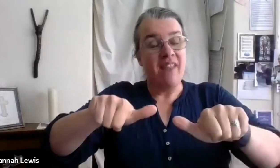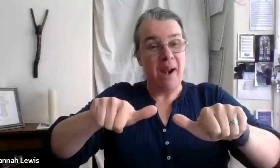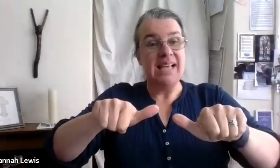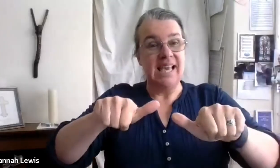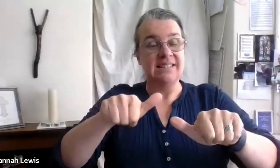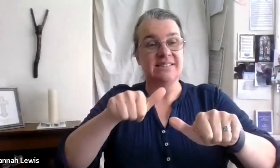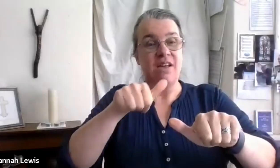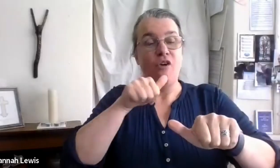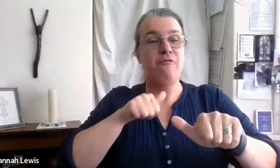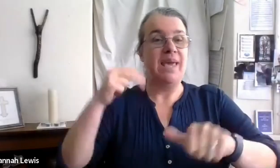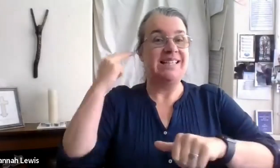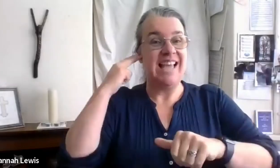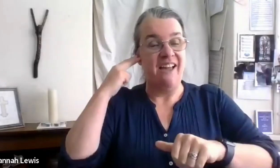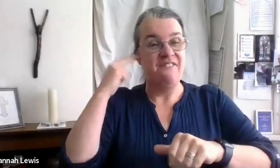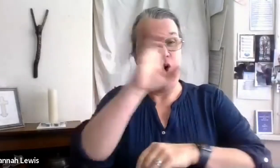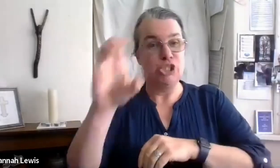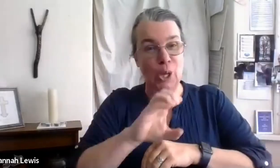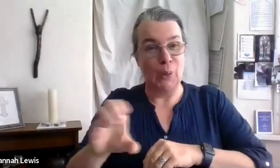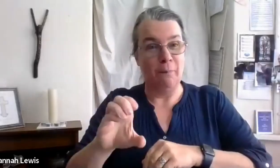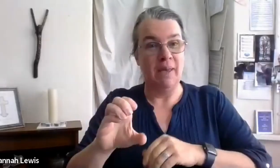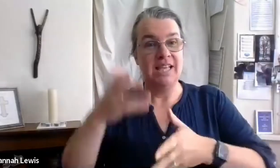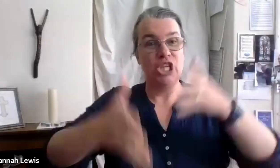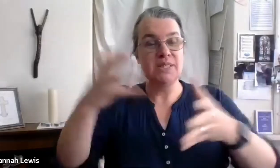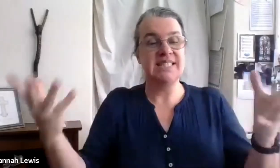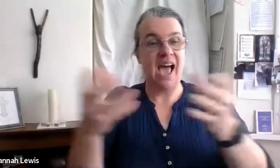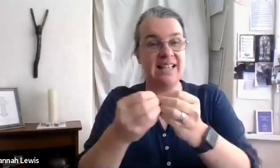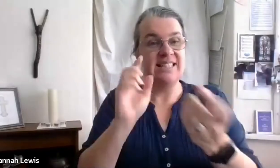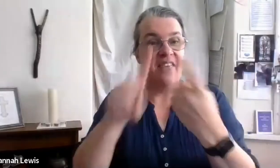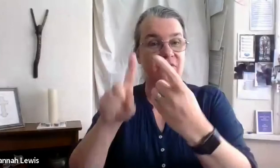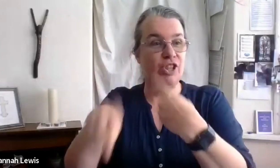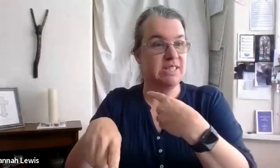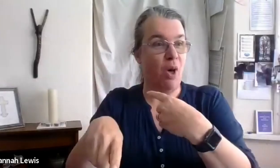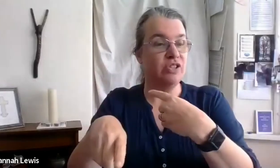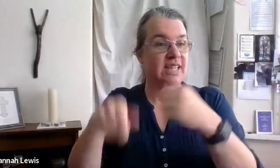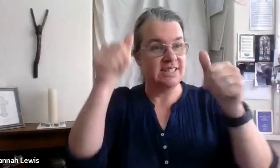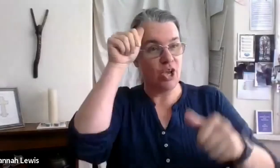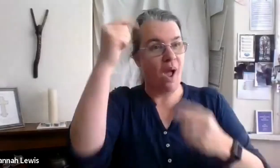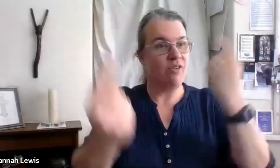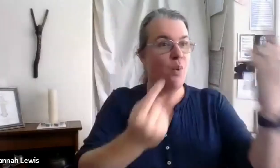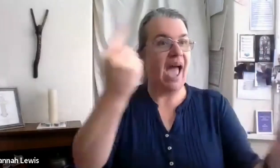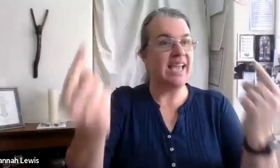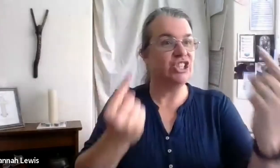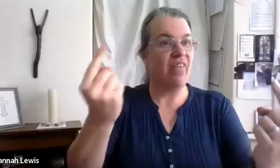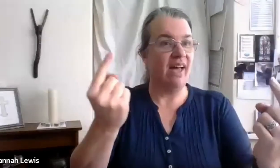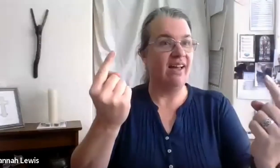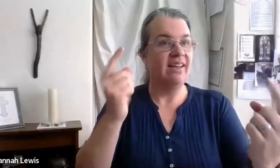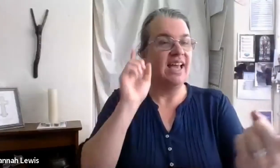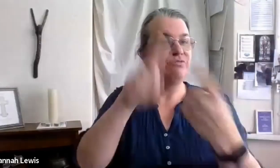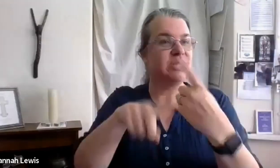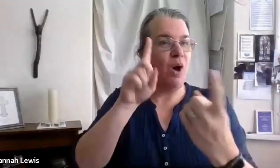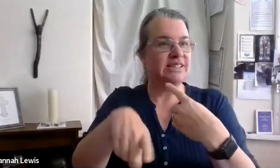we do have the blessings of being deaf on Zoom, so you can sign together for the responses, so you are aware each